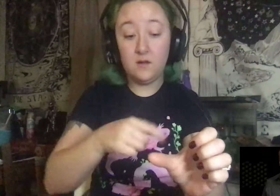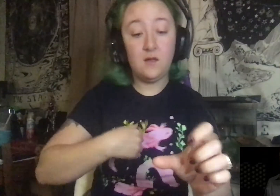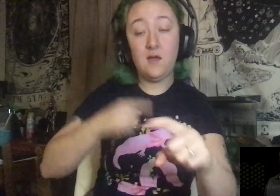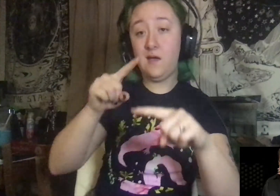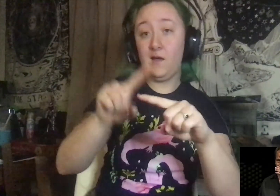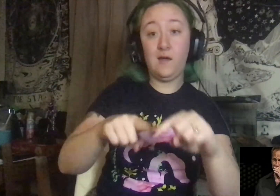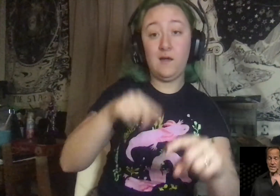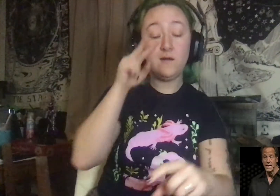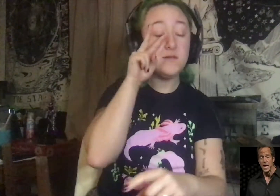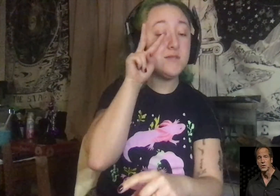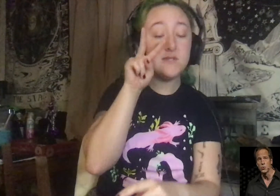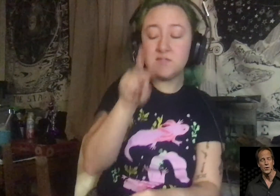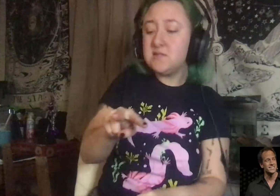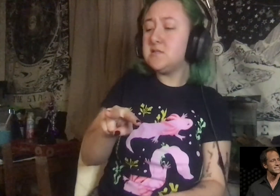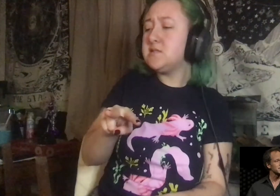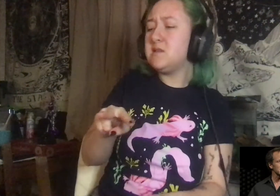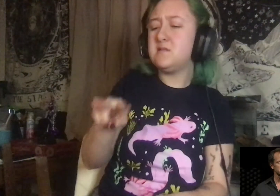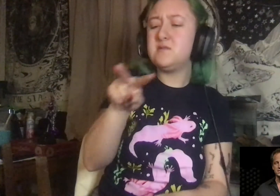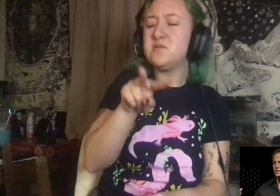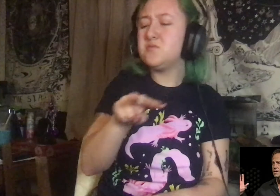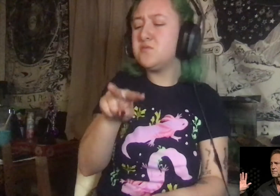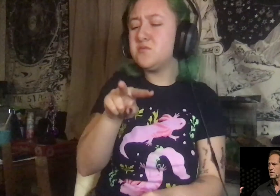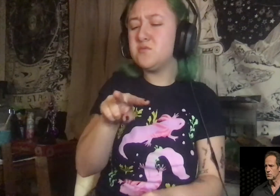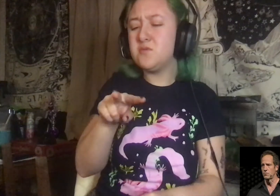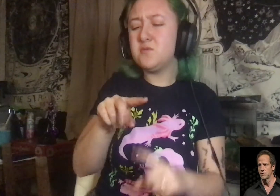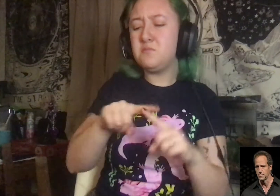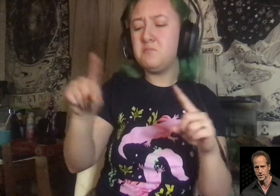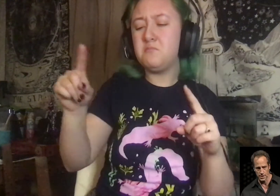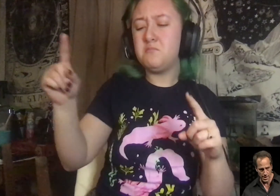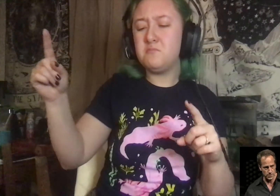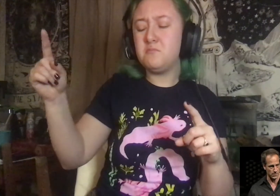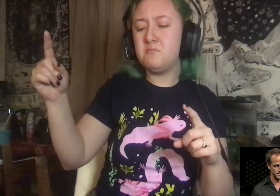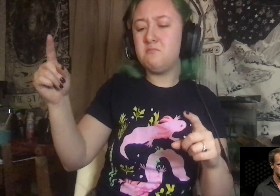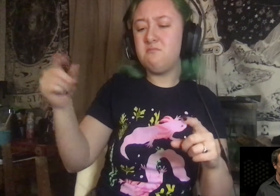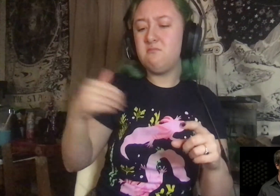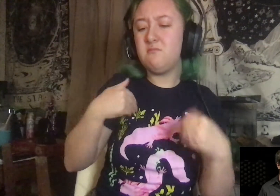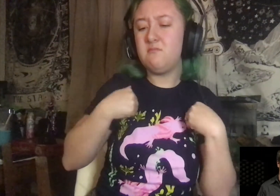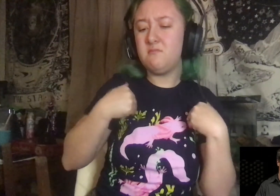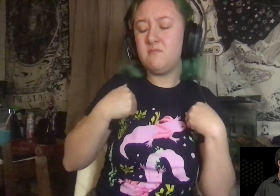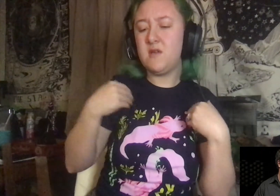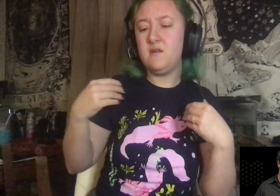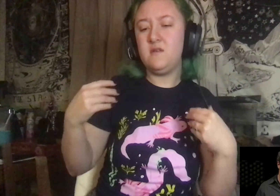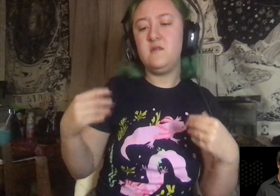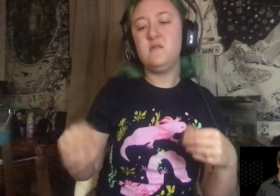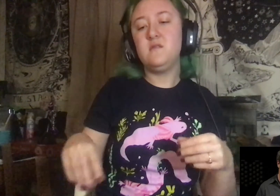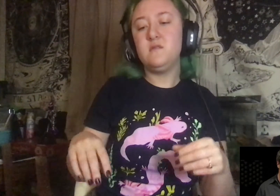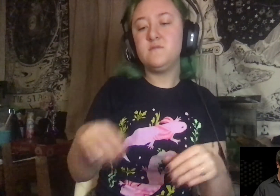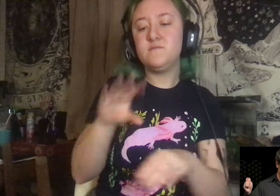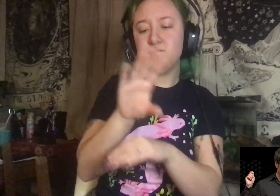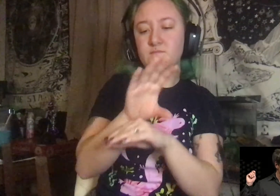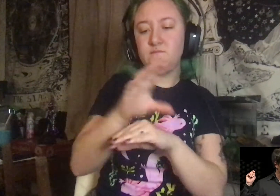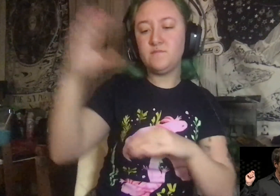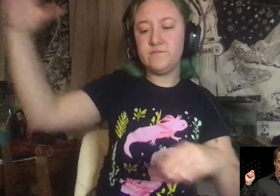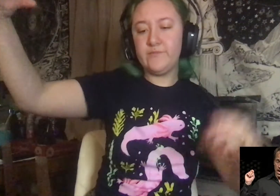a slurping sound and a noise that sounds like Velcro being yanked off a sticky wall, and I'm not even kidding.